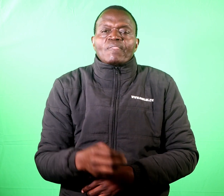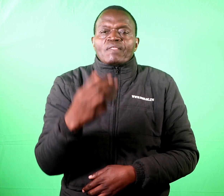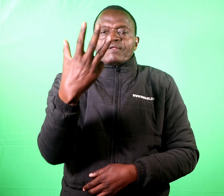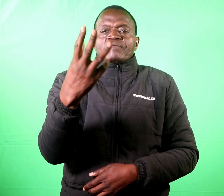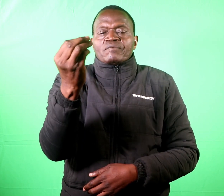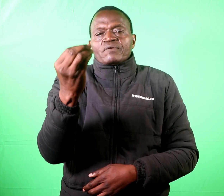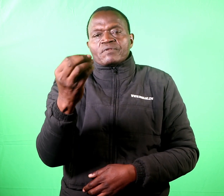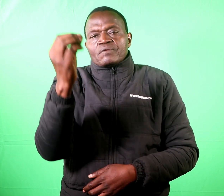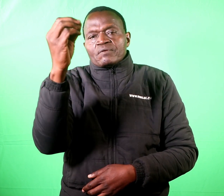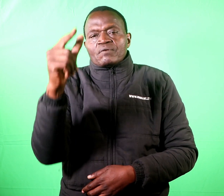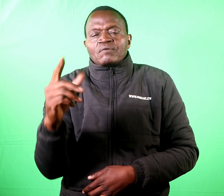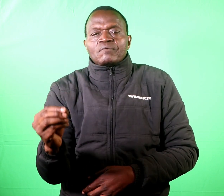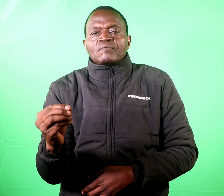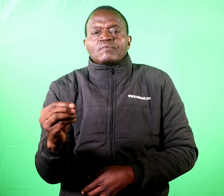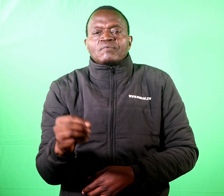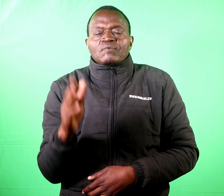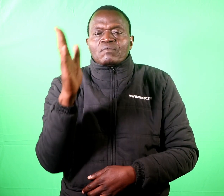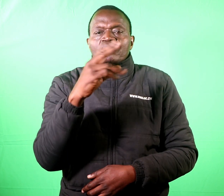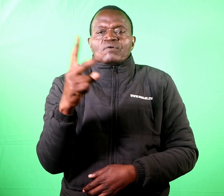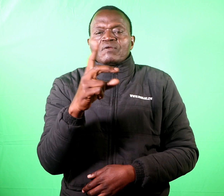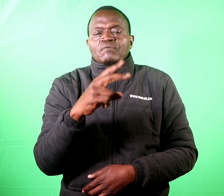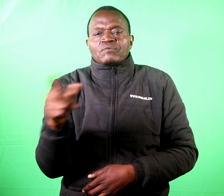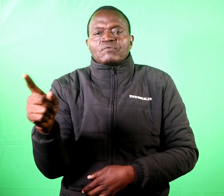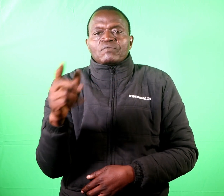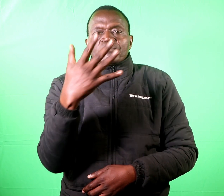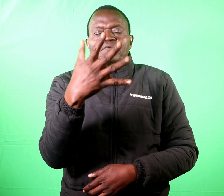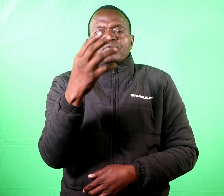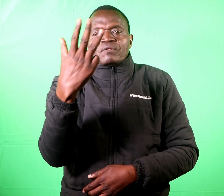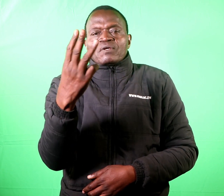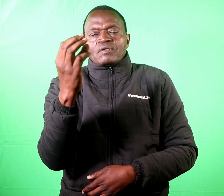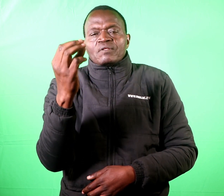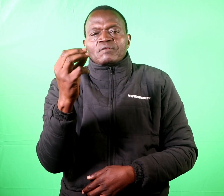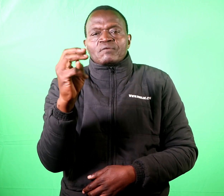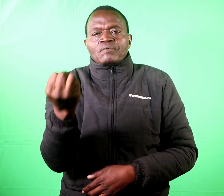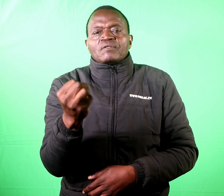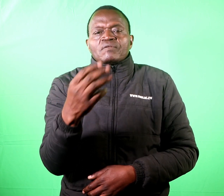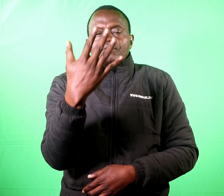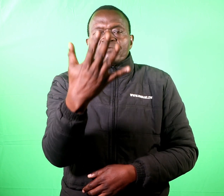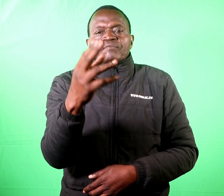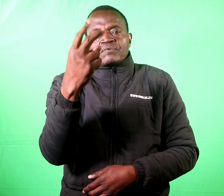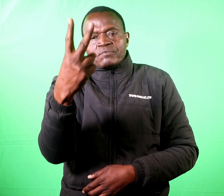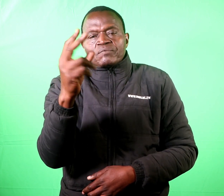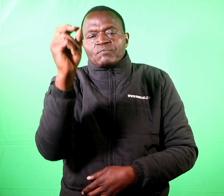90%, 12 to 59 months, 52%. Mart